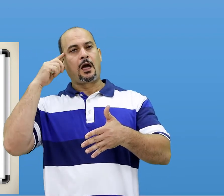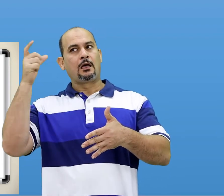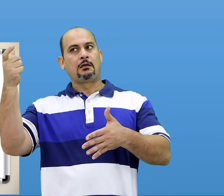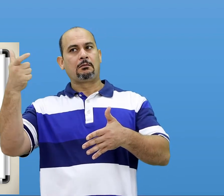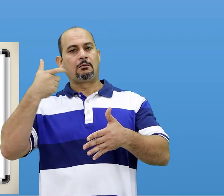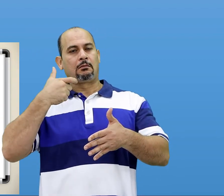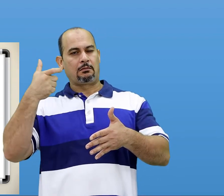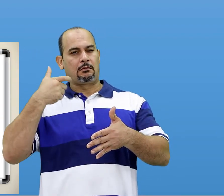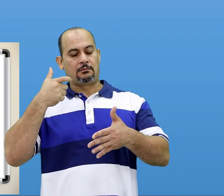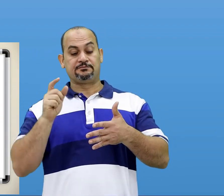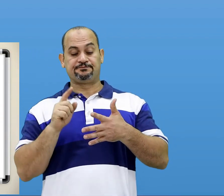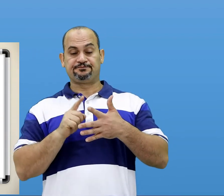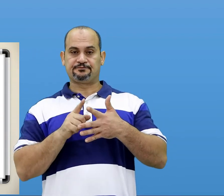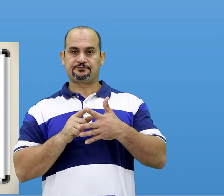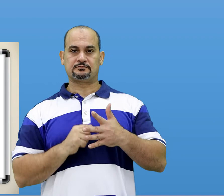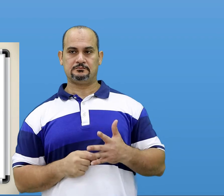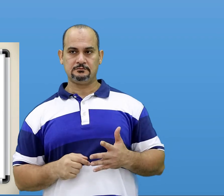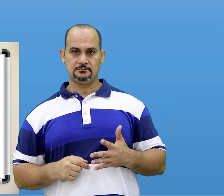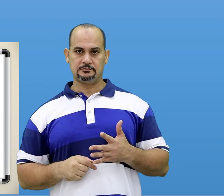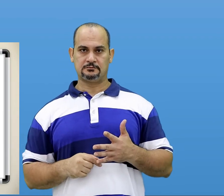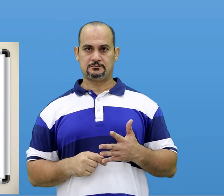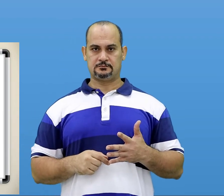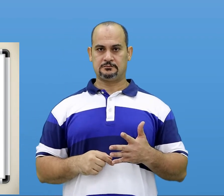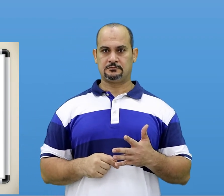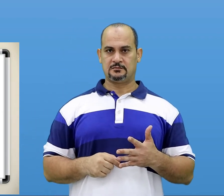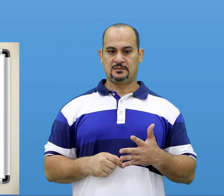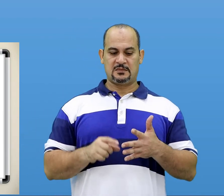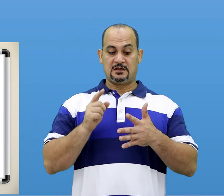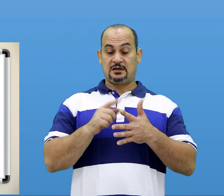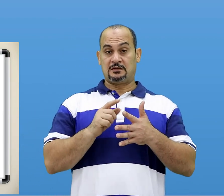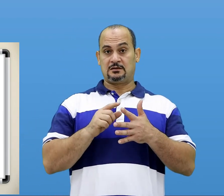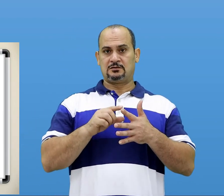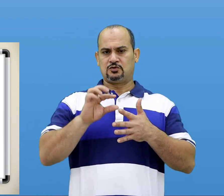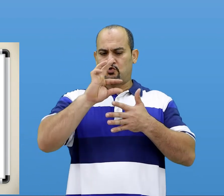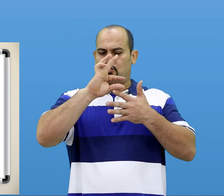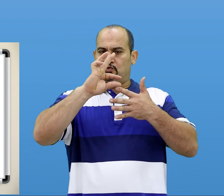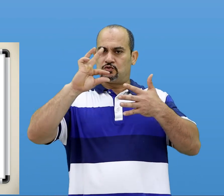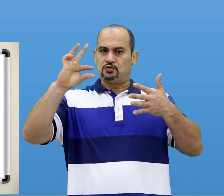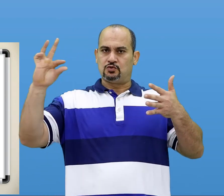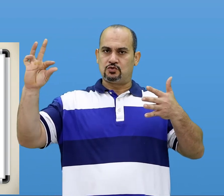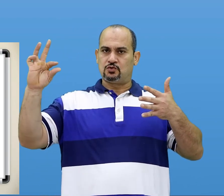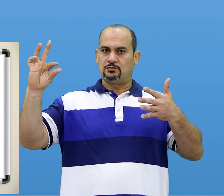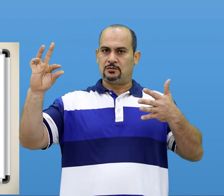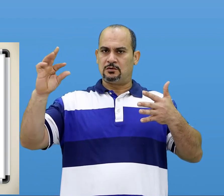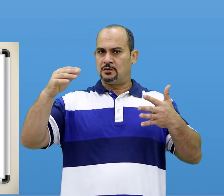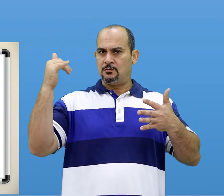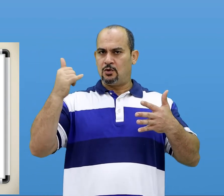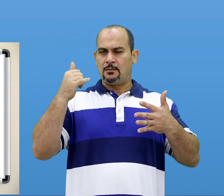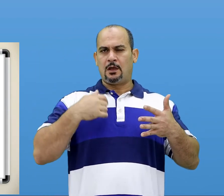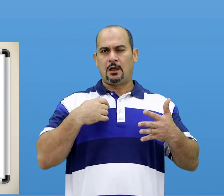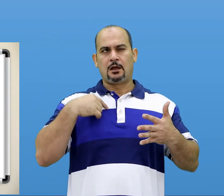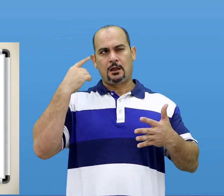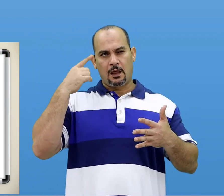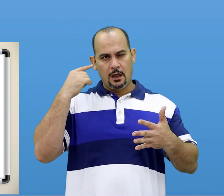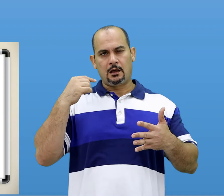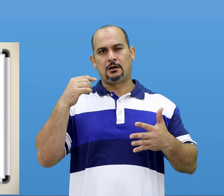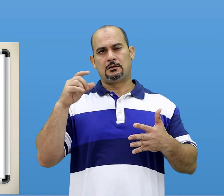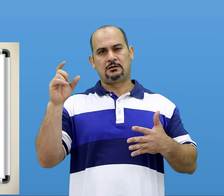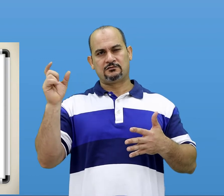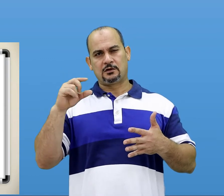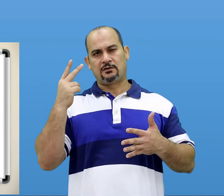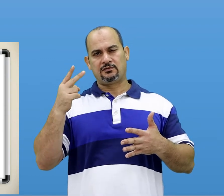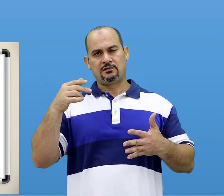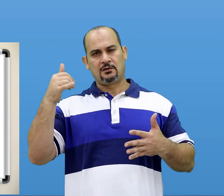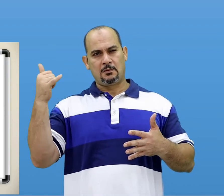reader. Now, this is the thesis statement. I believe that Hala February Festival